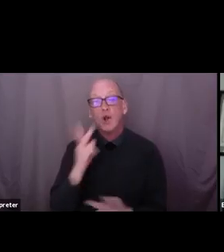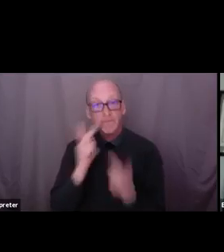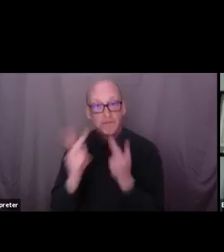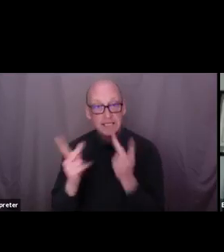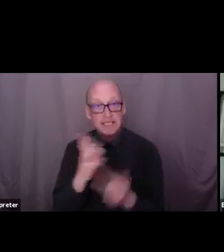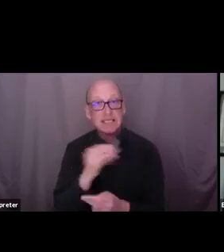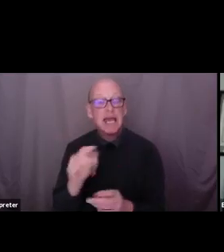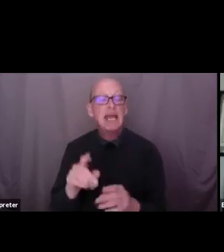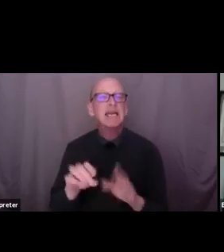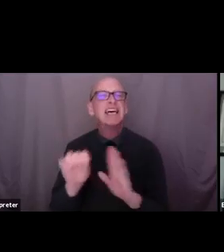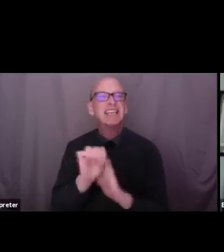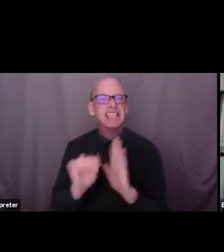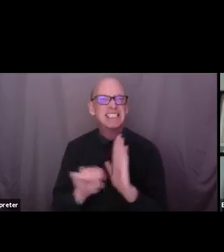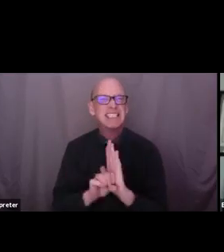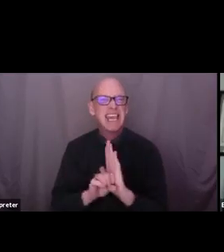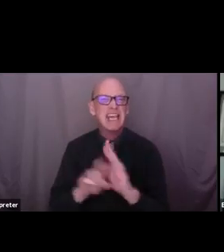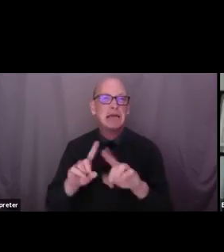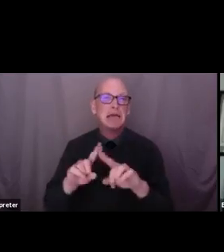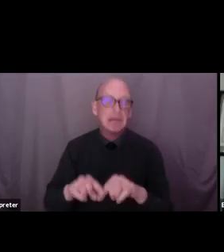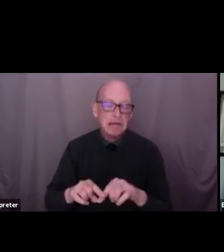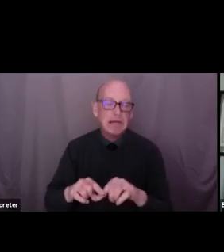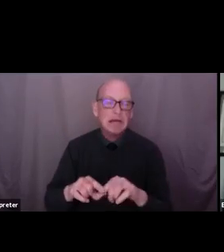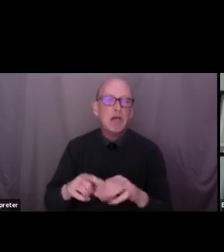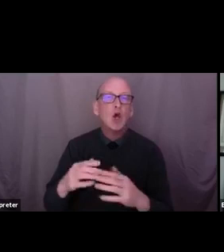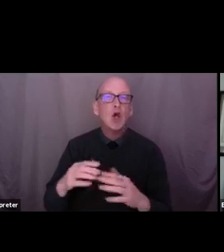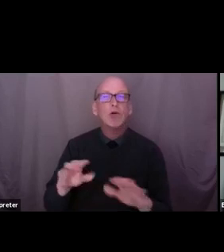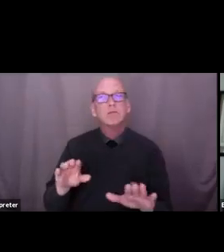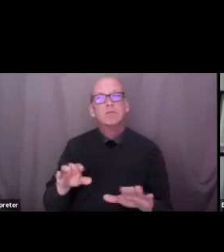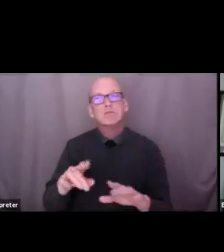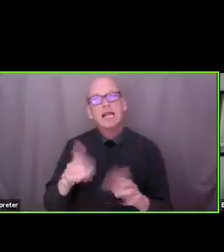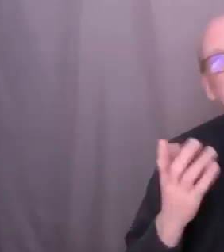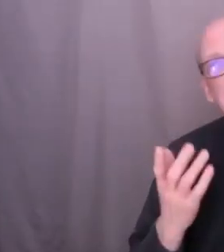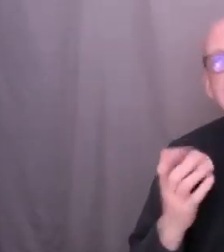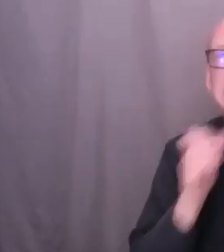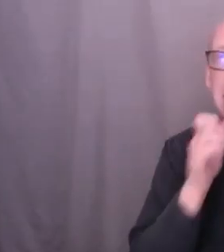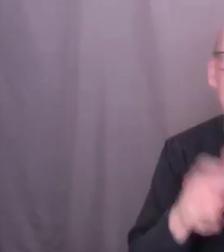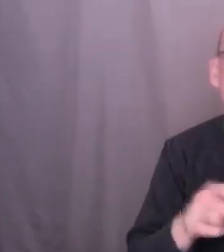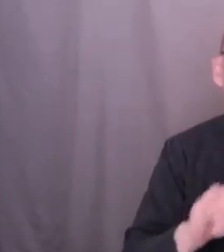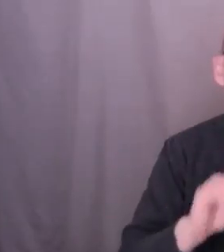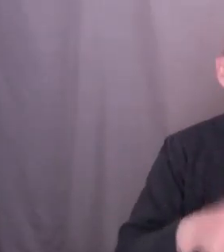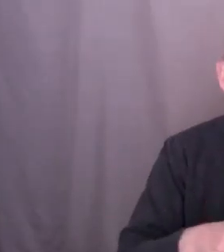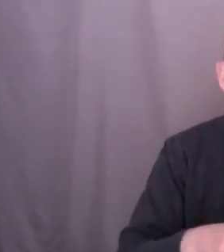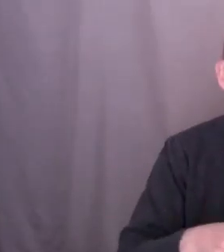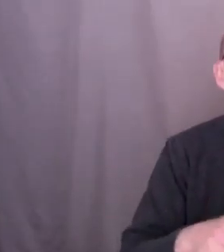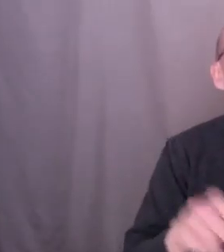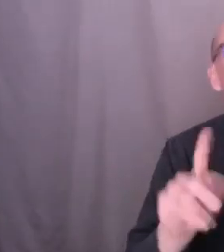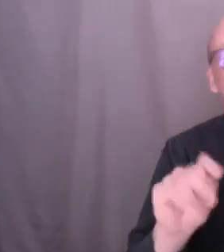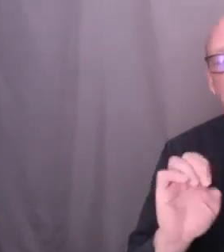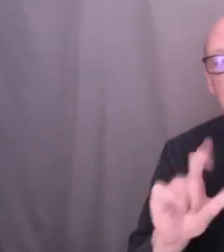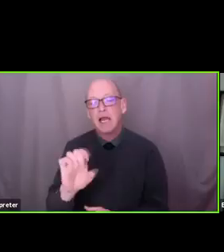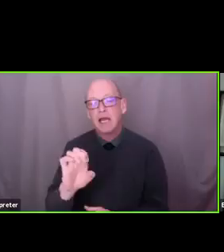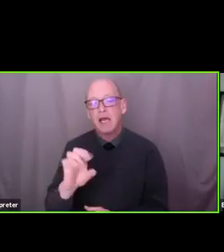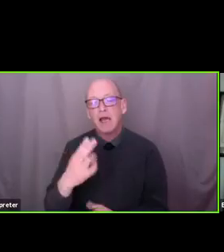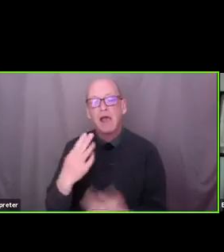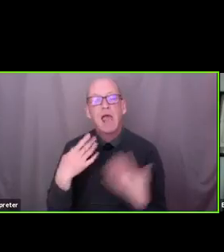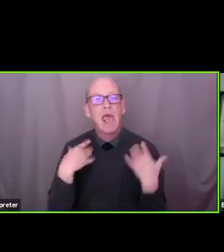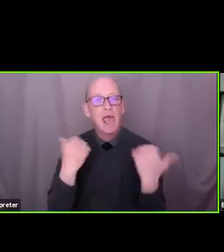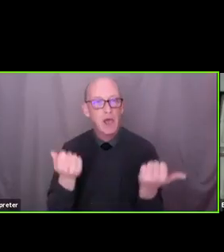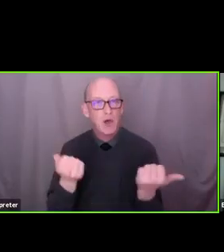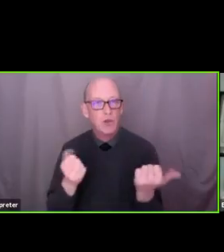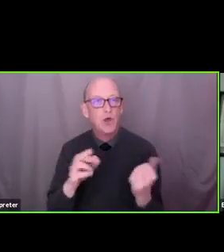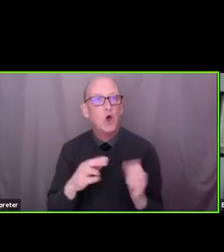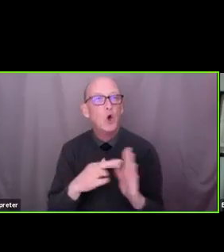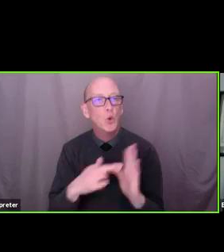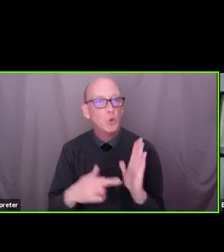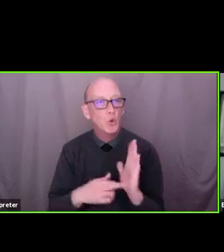really relaxed the telehealth rules to allow like phone therapy straight by the phone. So